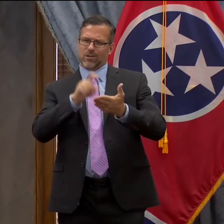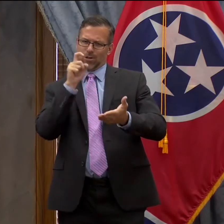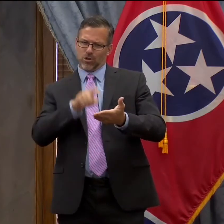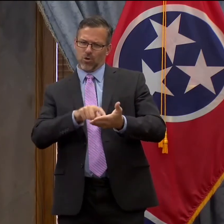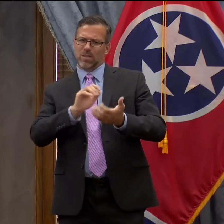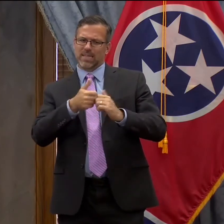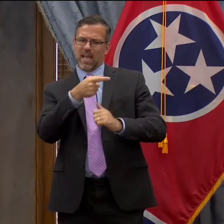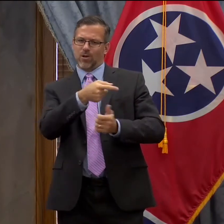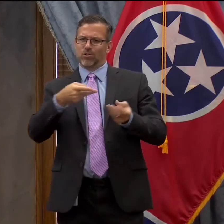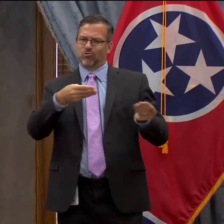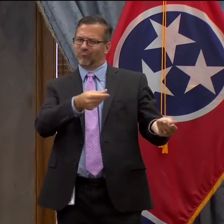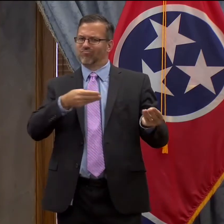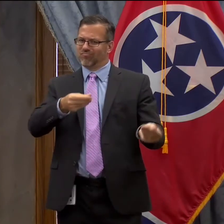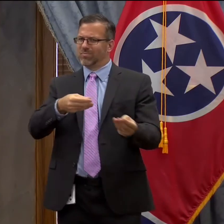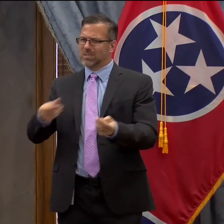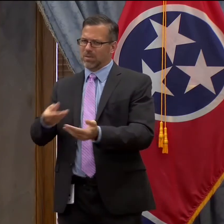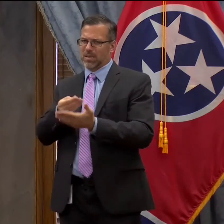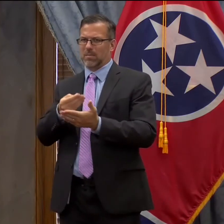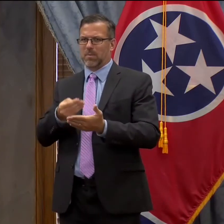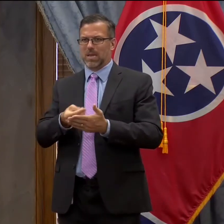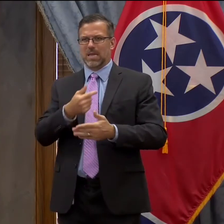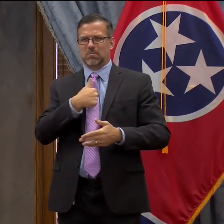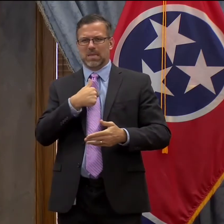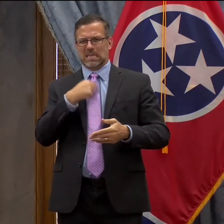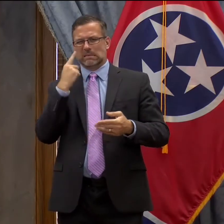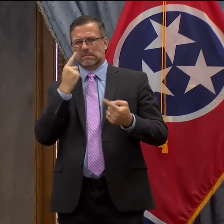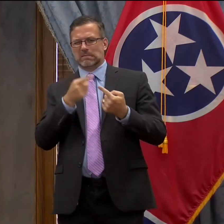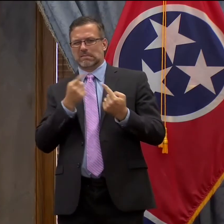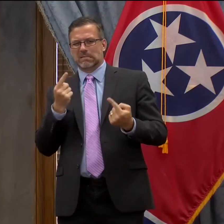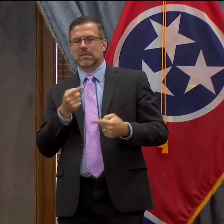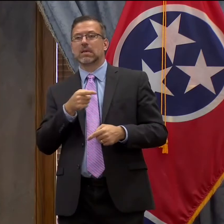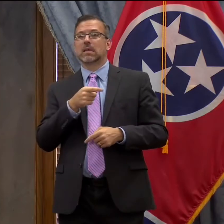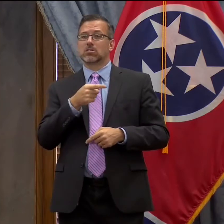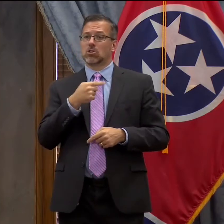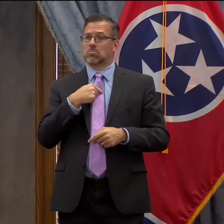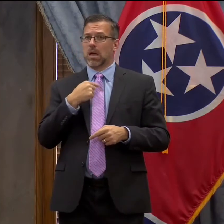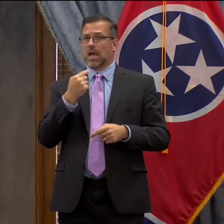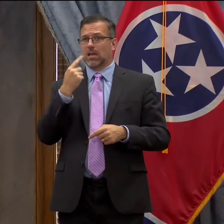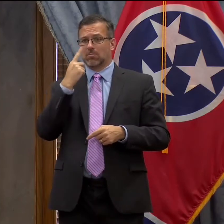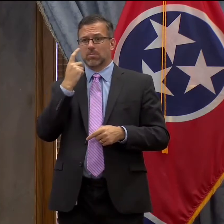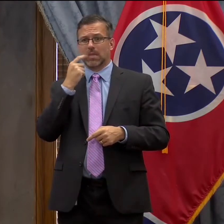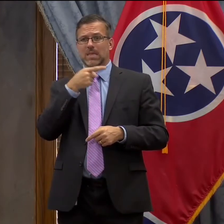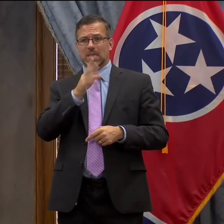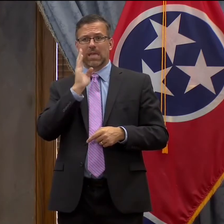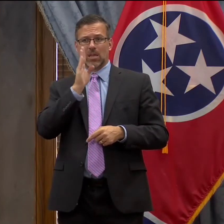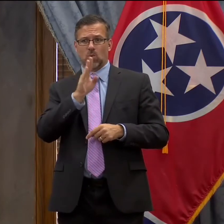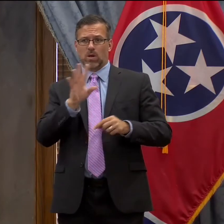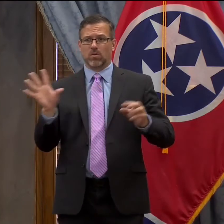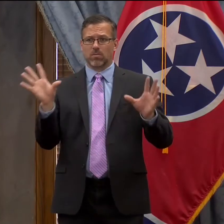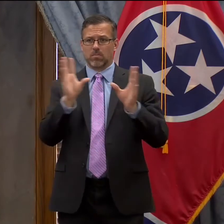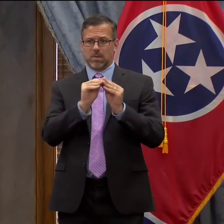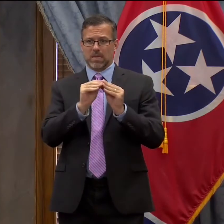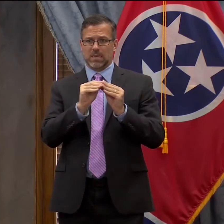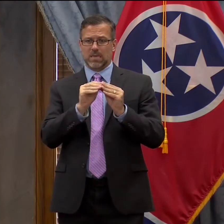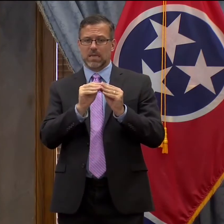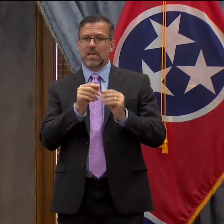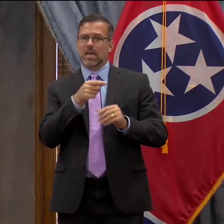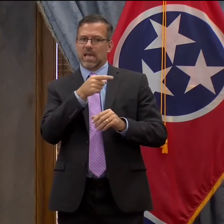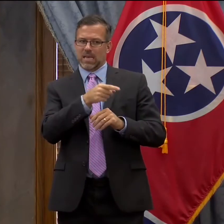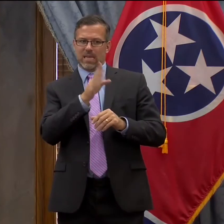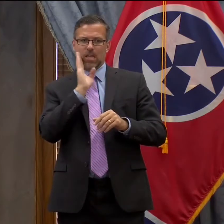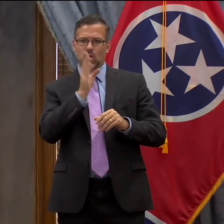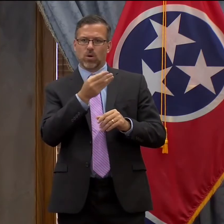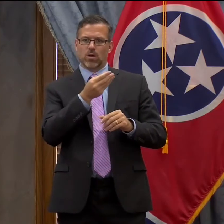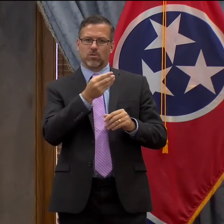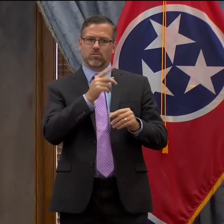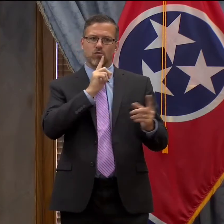those funds. And I suspect that we'll meet and talk about his response to those questions in order for us